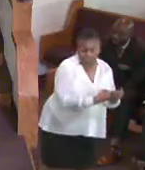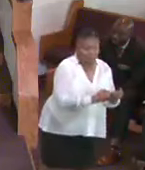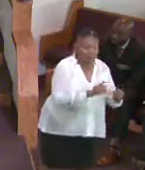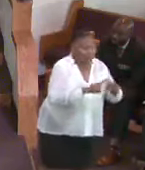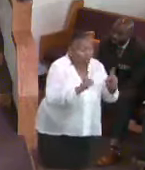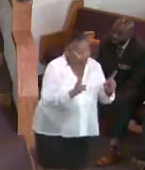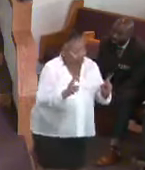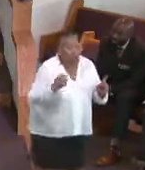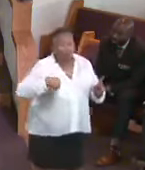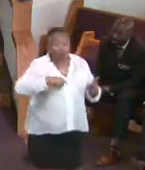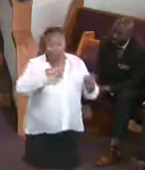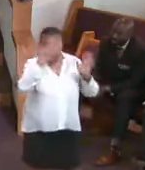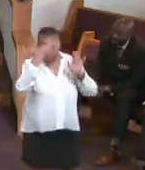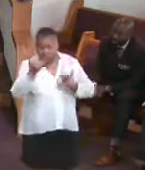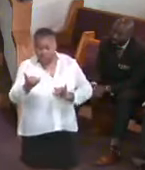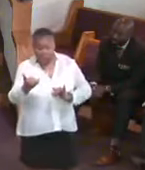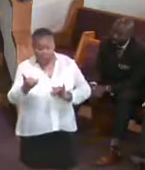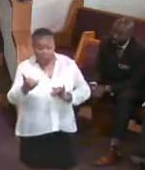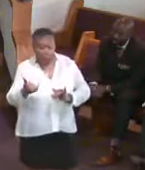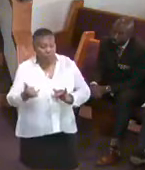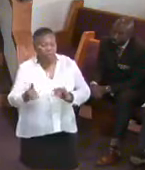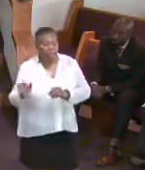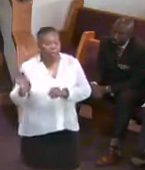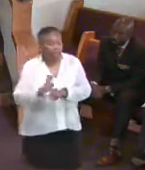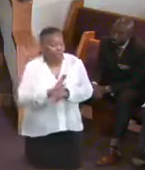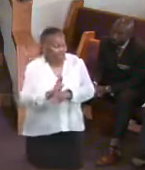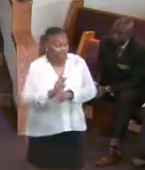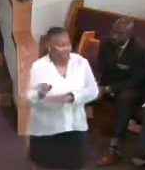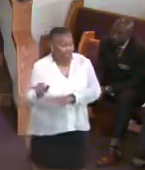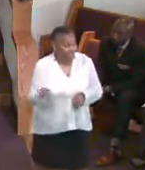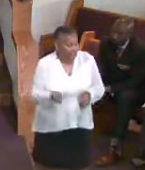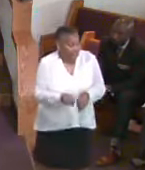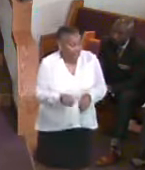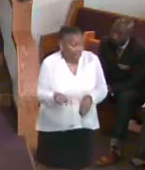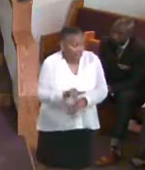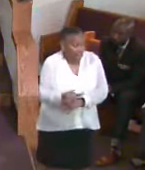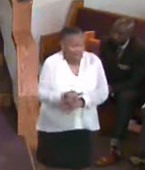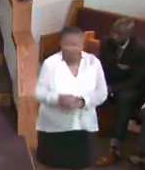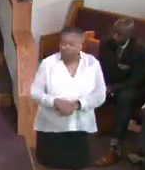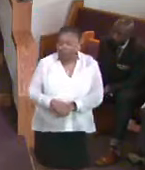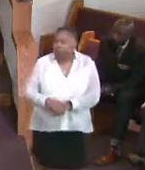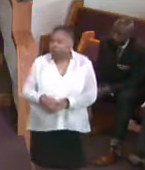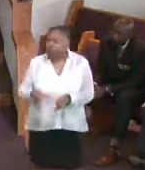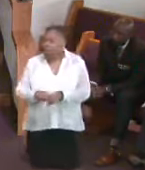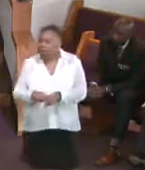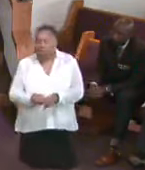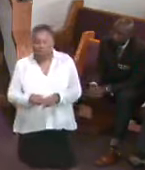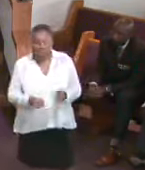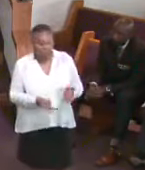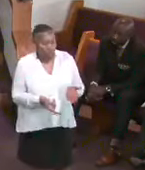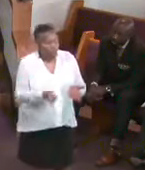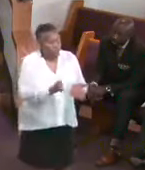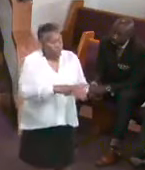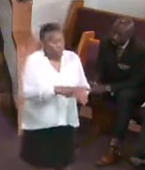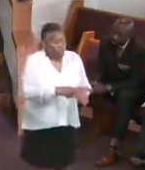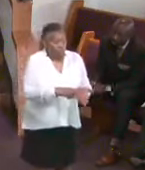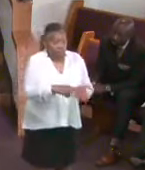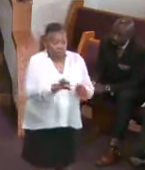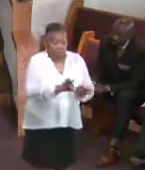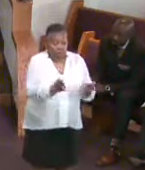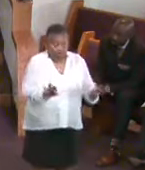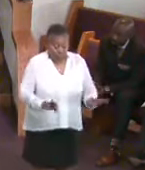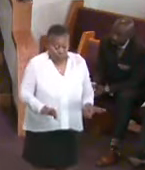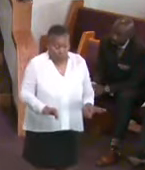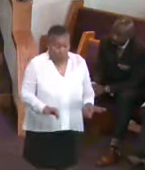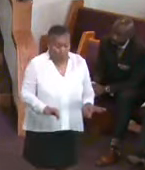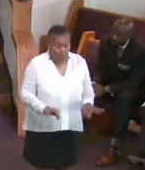business-like and professional in what you do. Secondly, there's also a registration form. We're asking